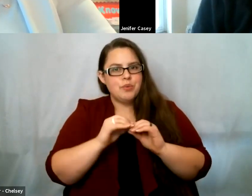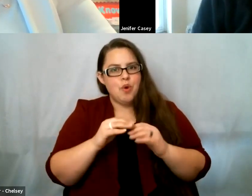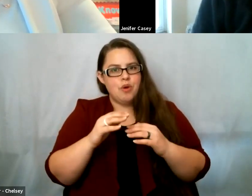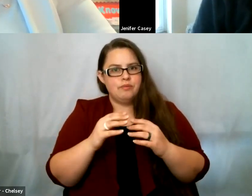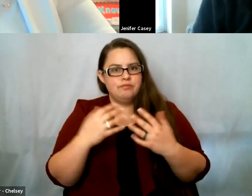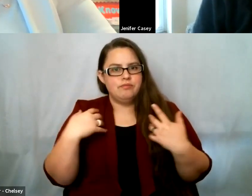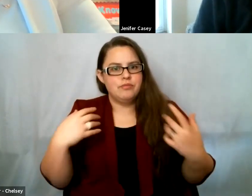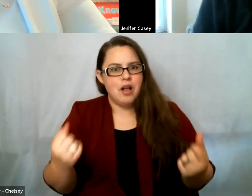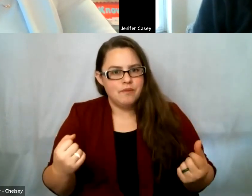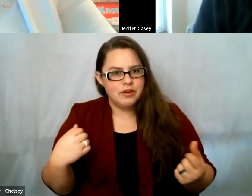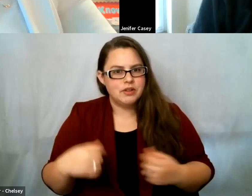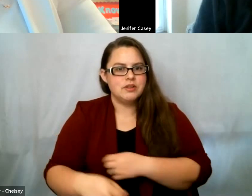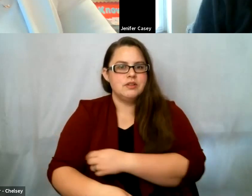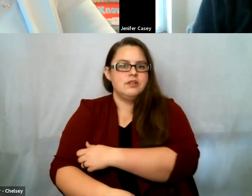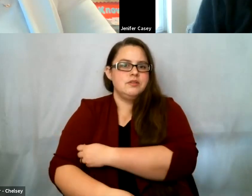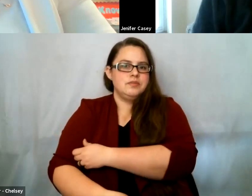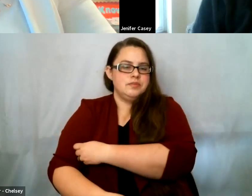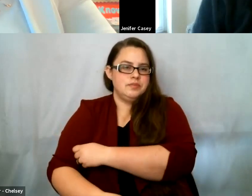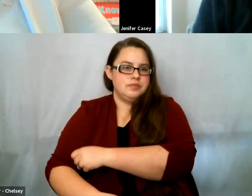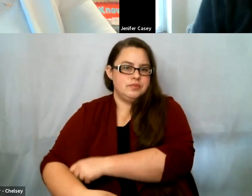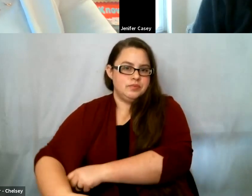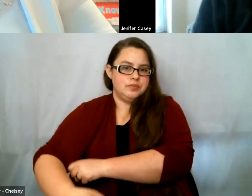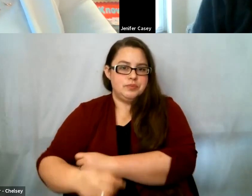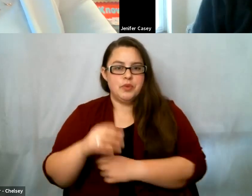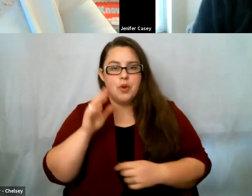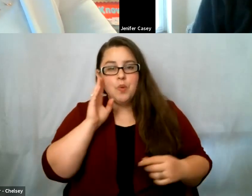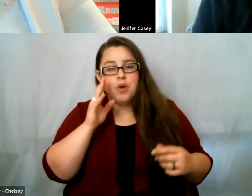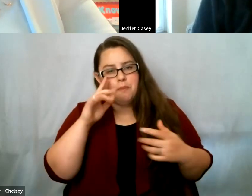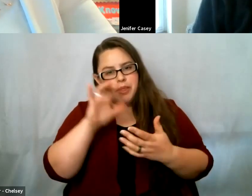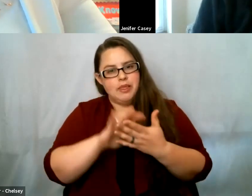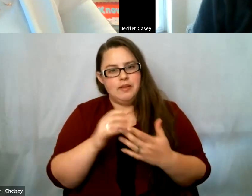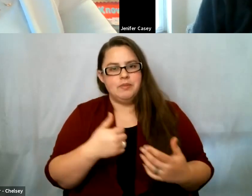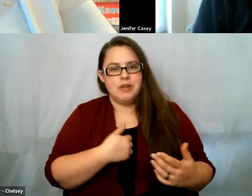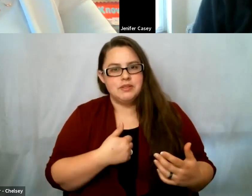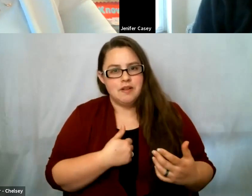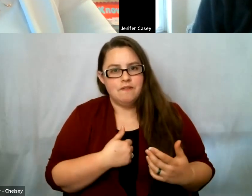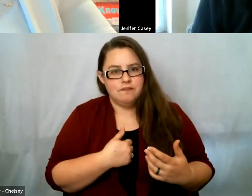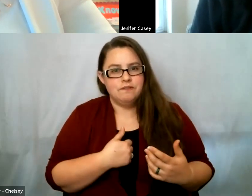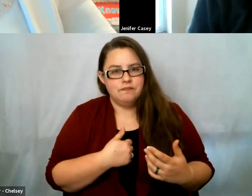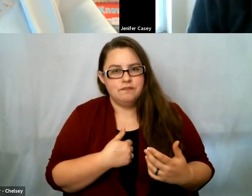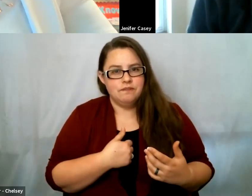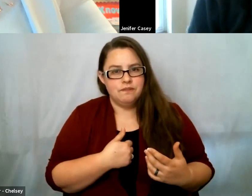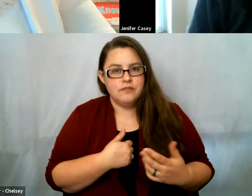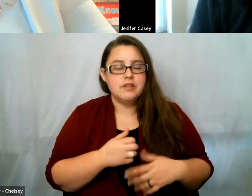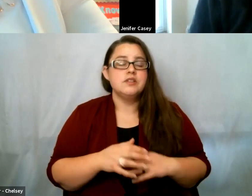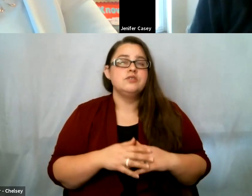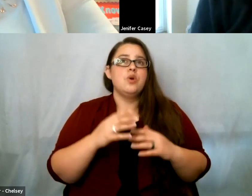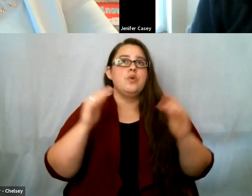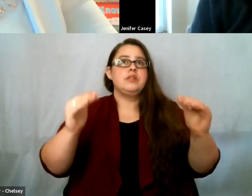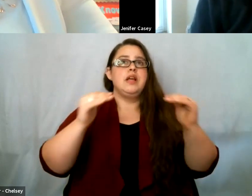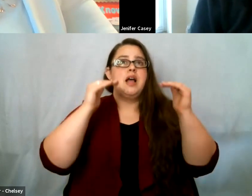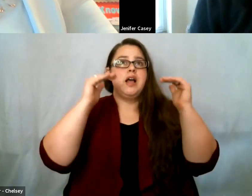have that belief in myself. So at the higher educational level, there needs to